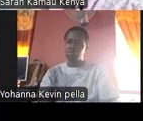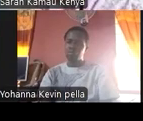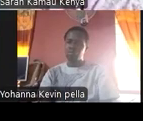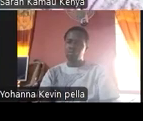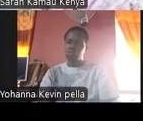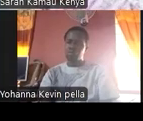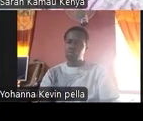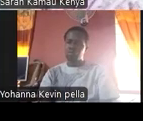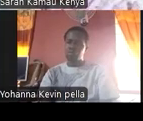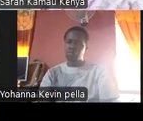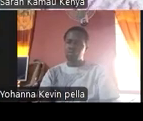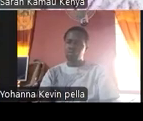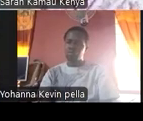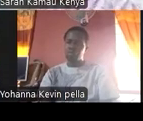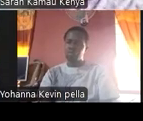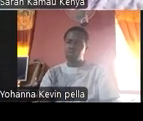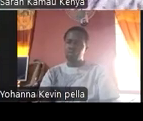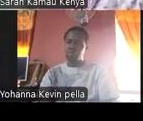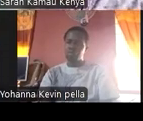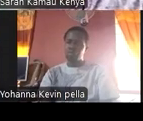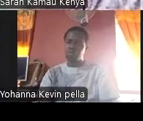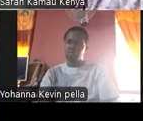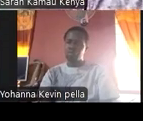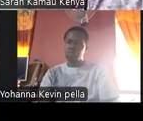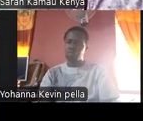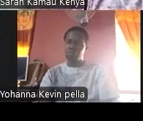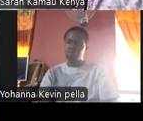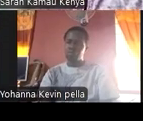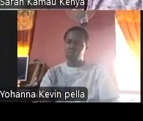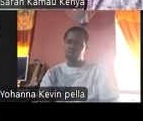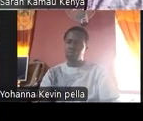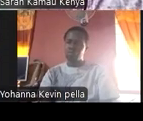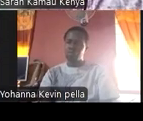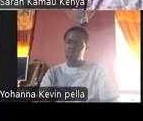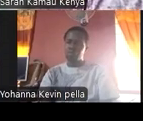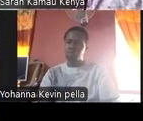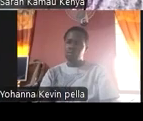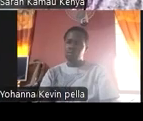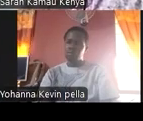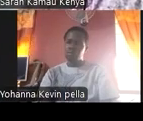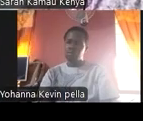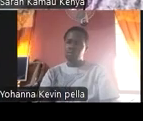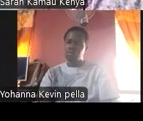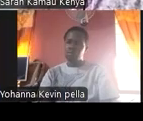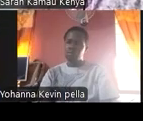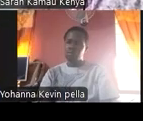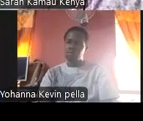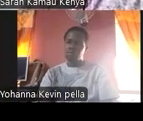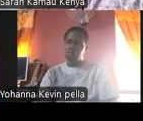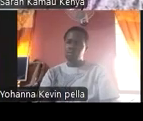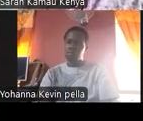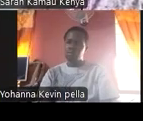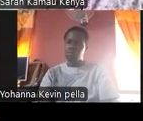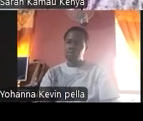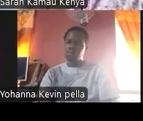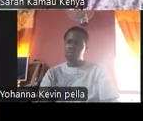Forum. I have had the privilege to help shape and coordinate our youth platform, now known